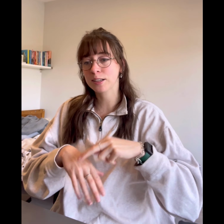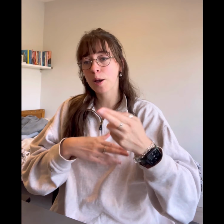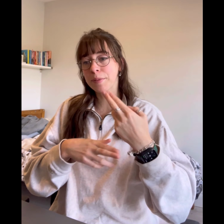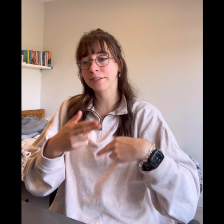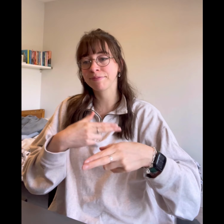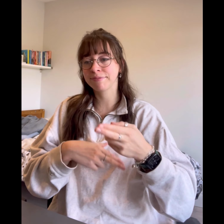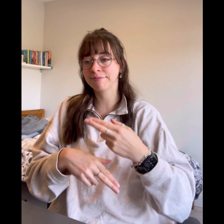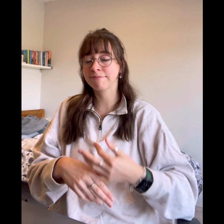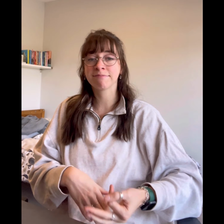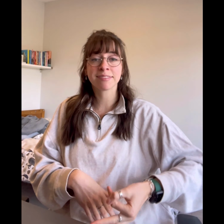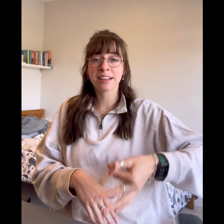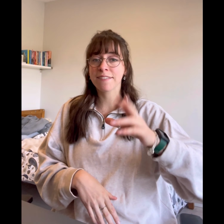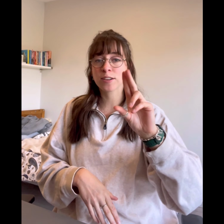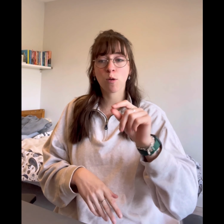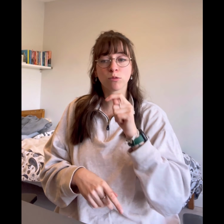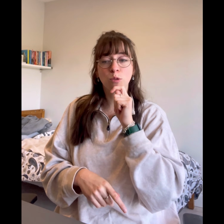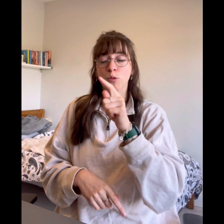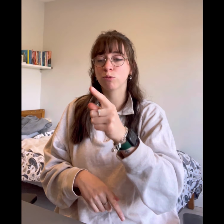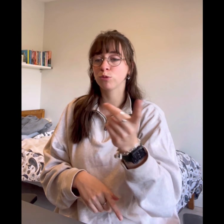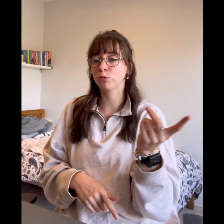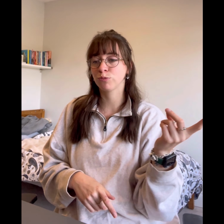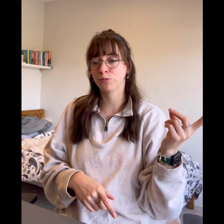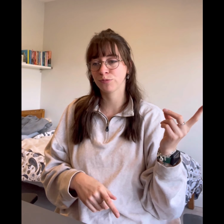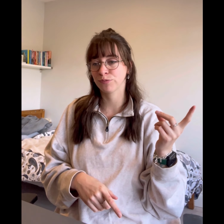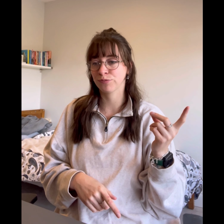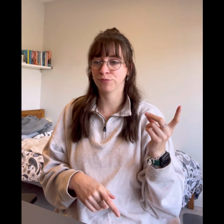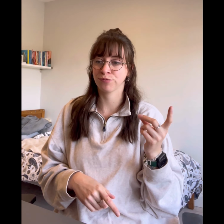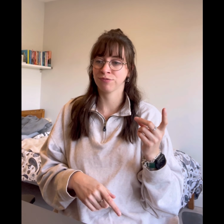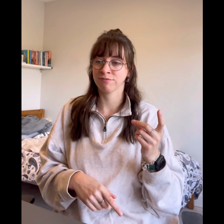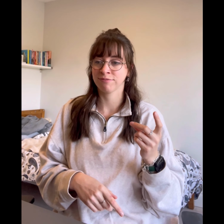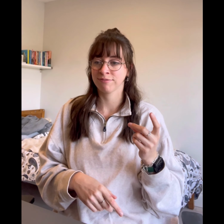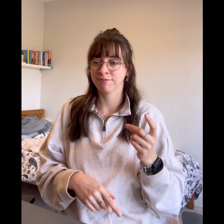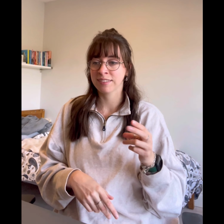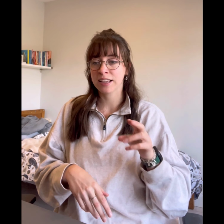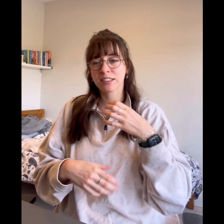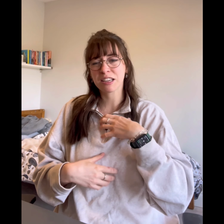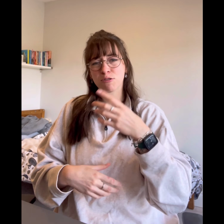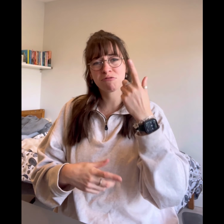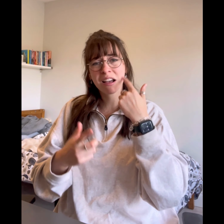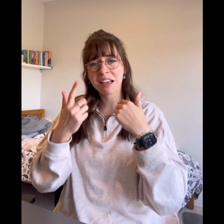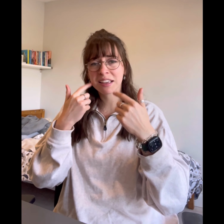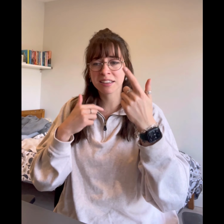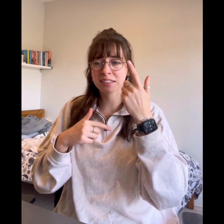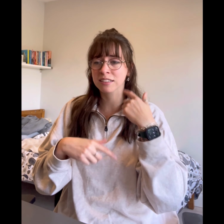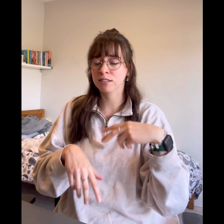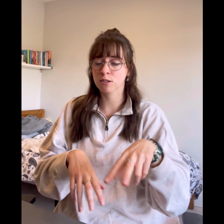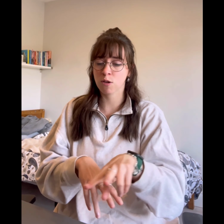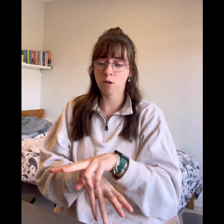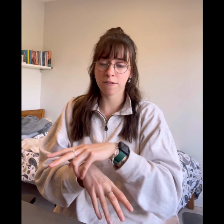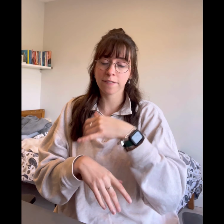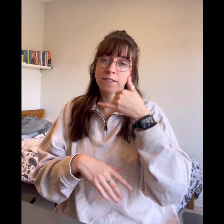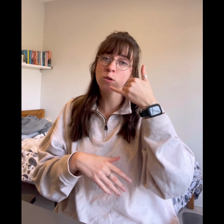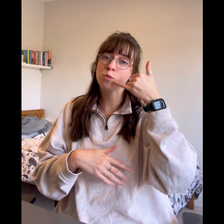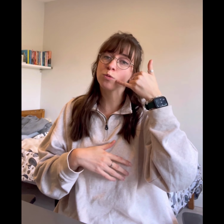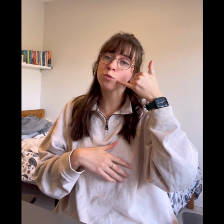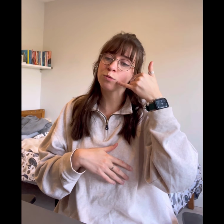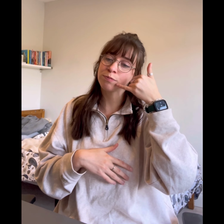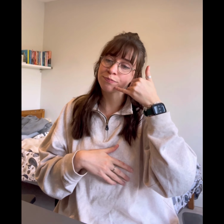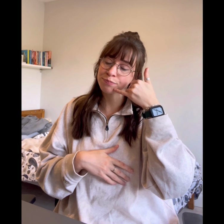Better days are coming if no one told you. I hate to hear you crying over the phone,